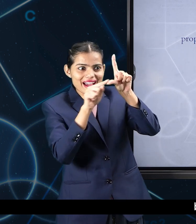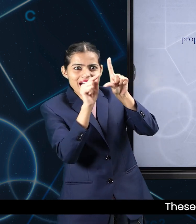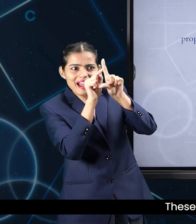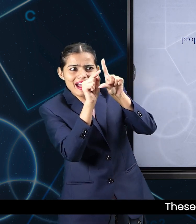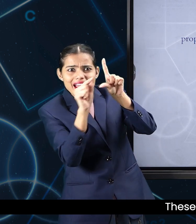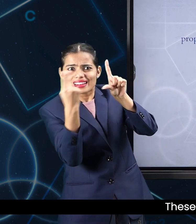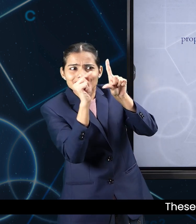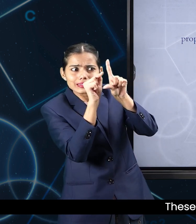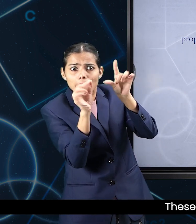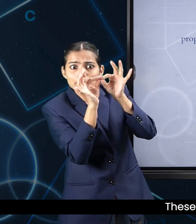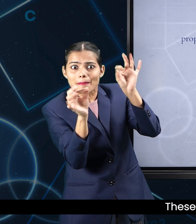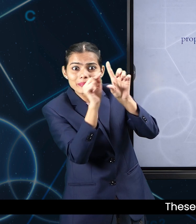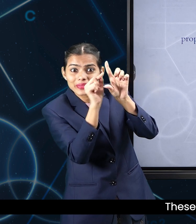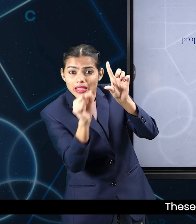These figures are called similar.